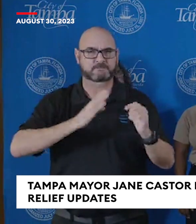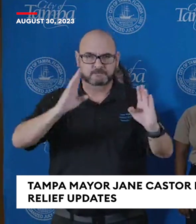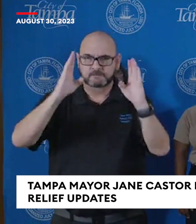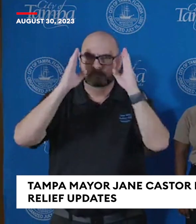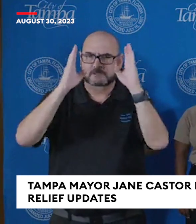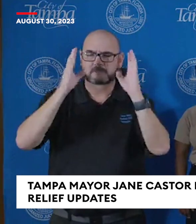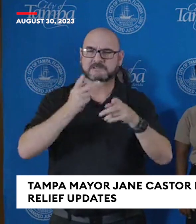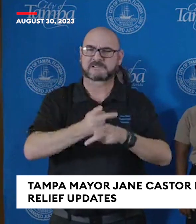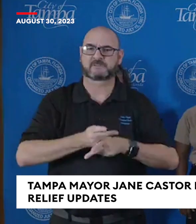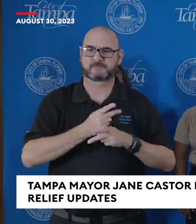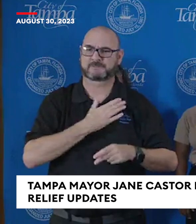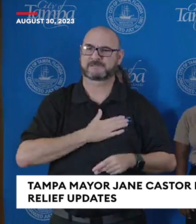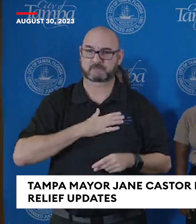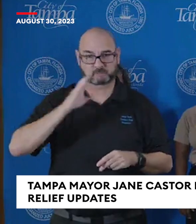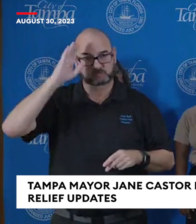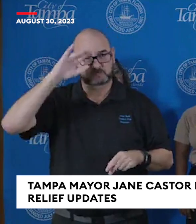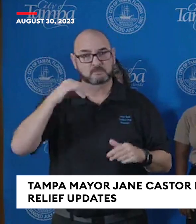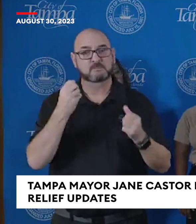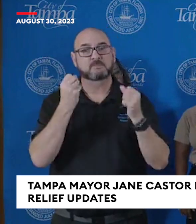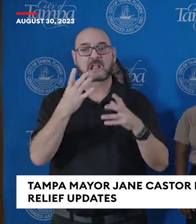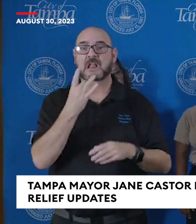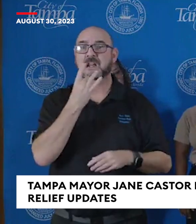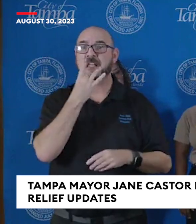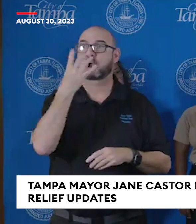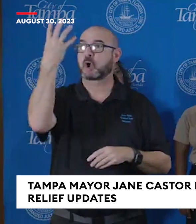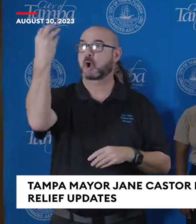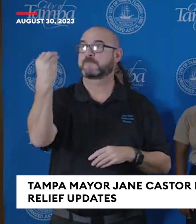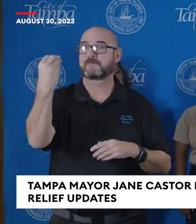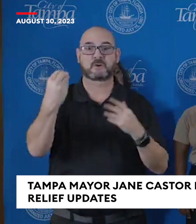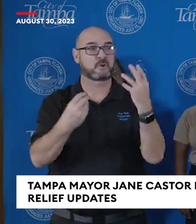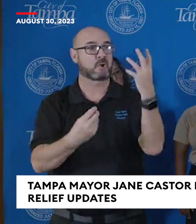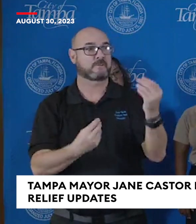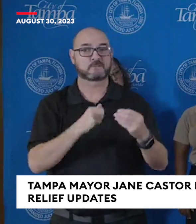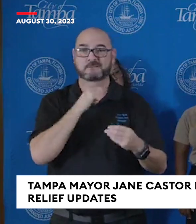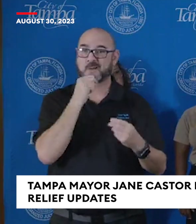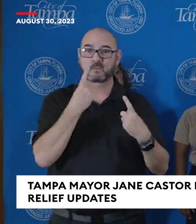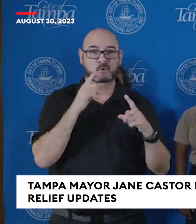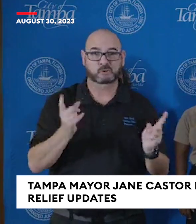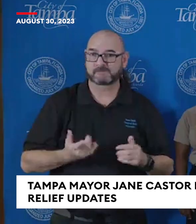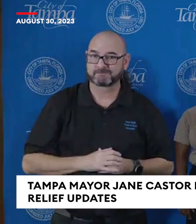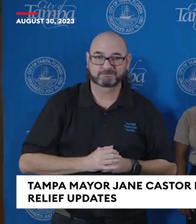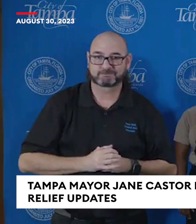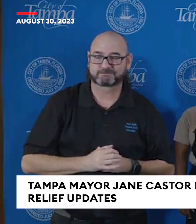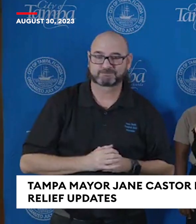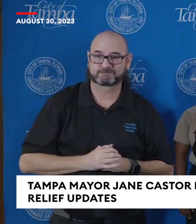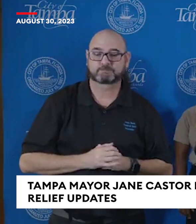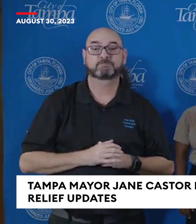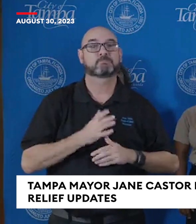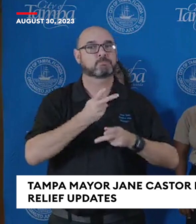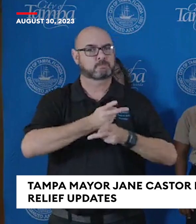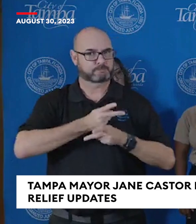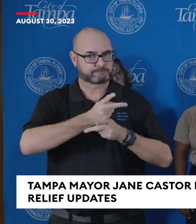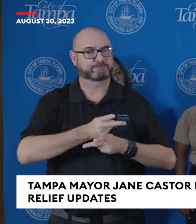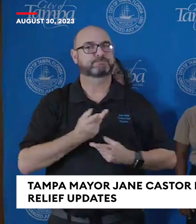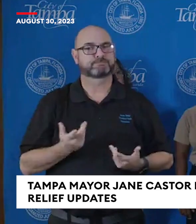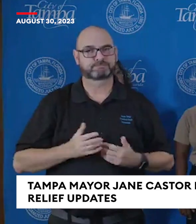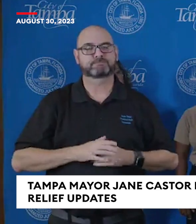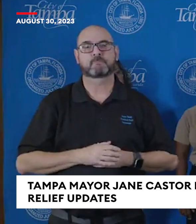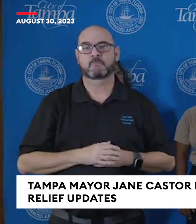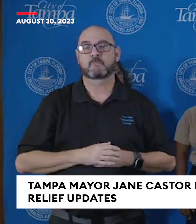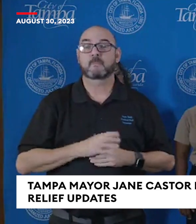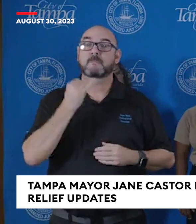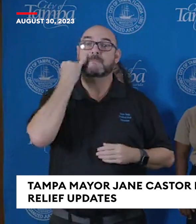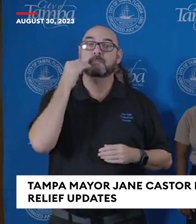to be out. You have to be extra observant. We are asking everyone that is in the Zone A